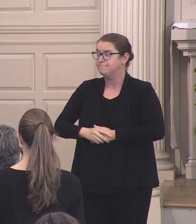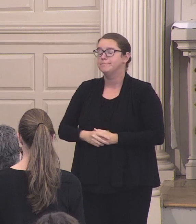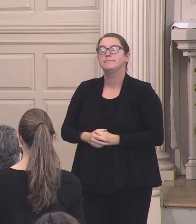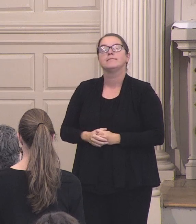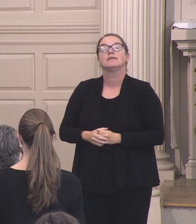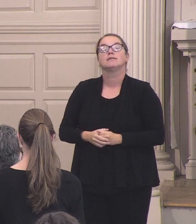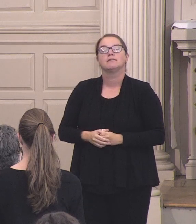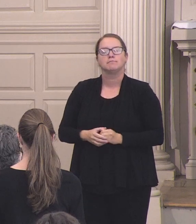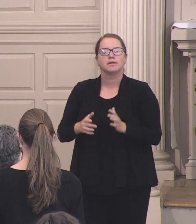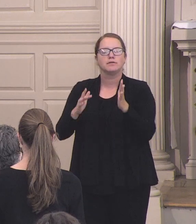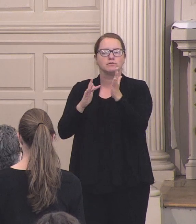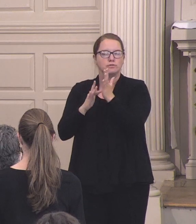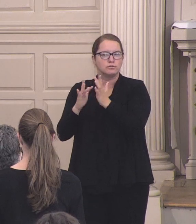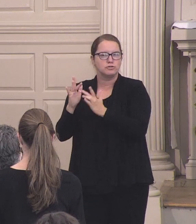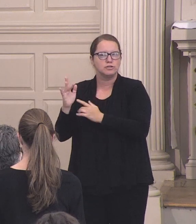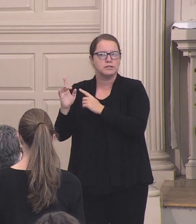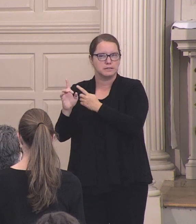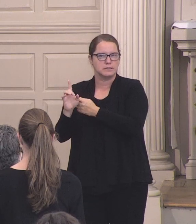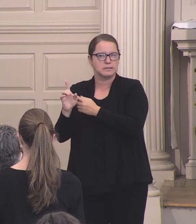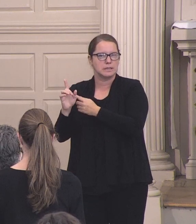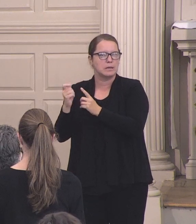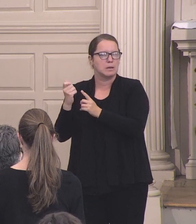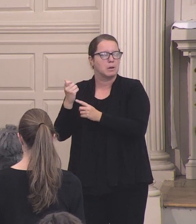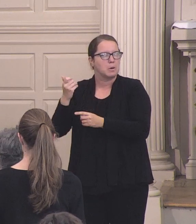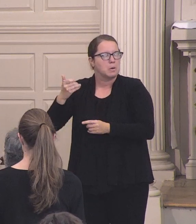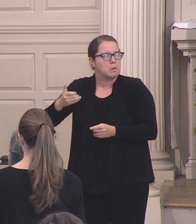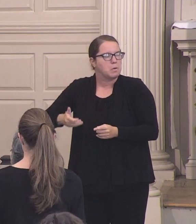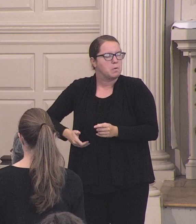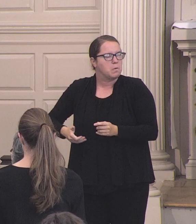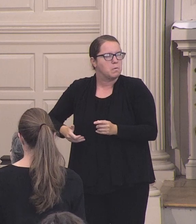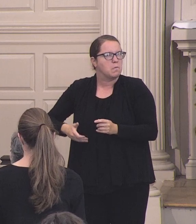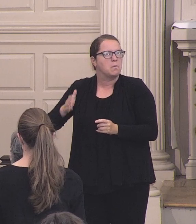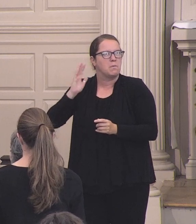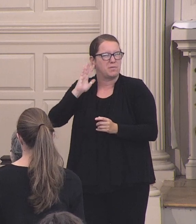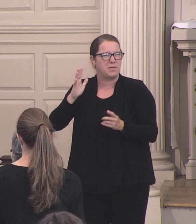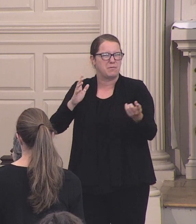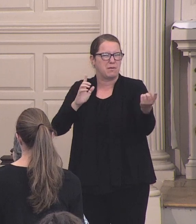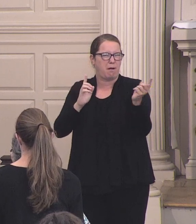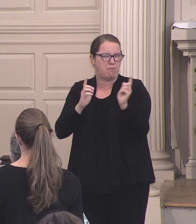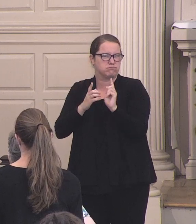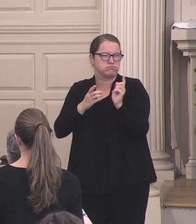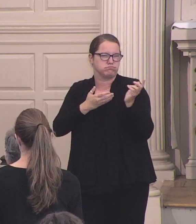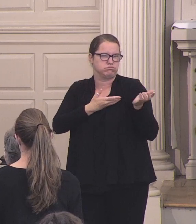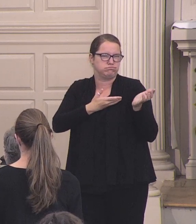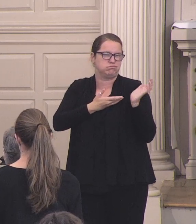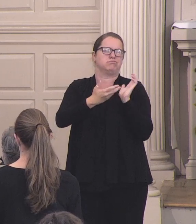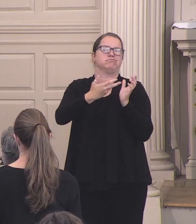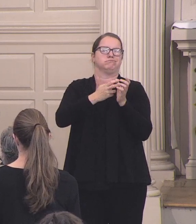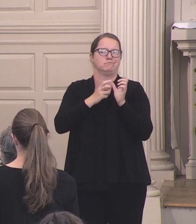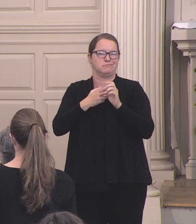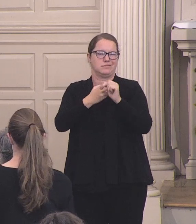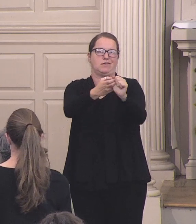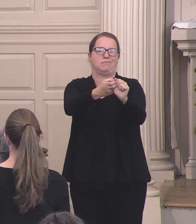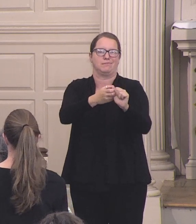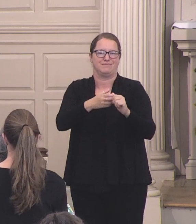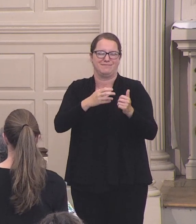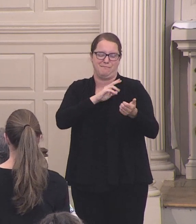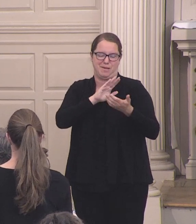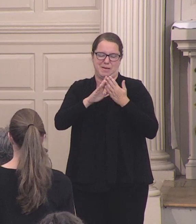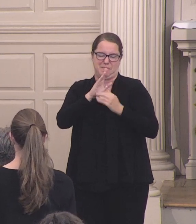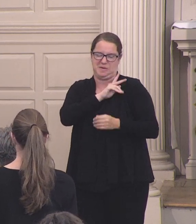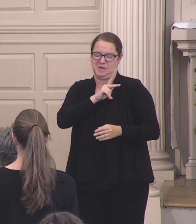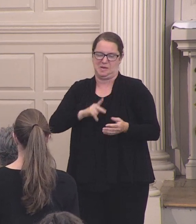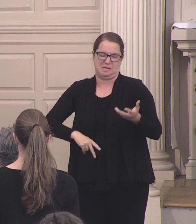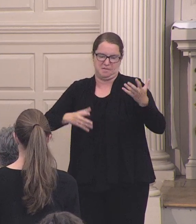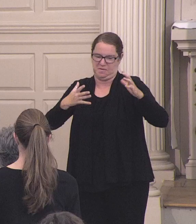Since Jesus knew that they were going to come and carry him off to make him king, he withdrew again to